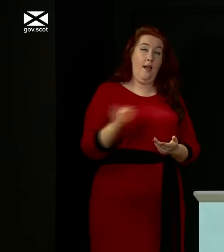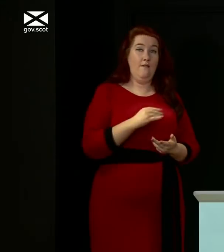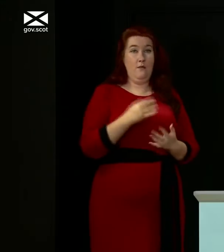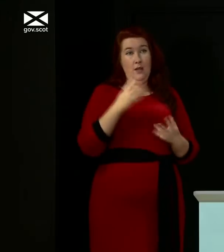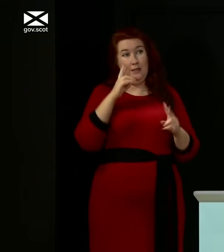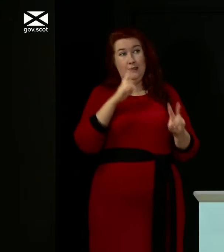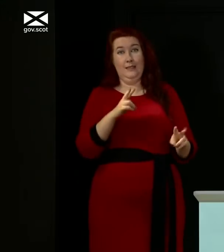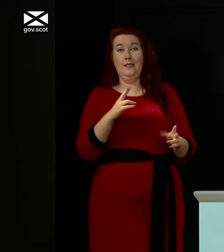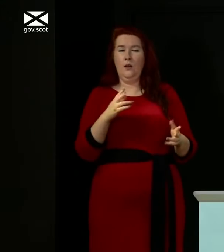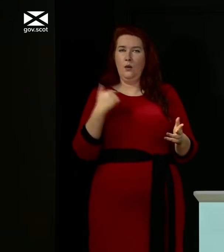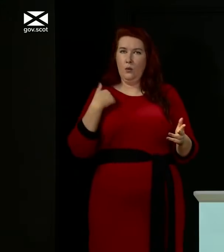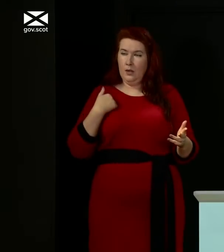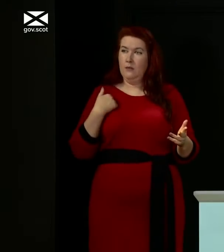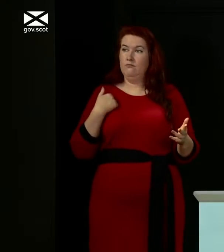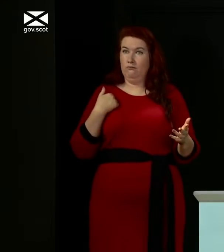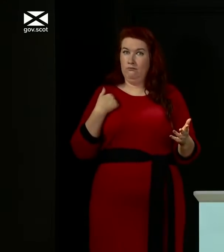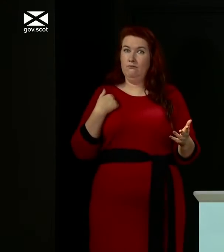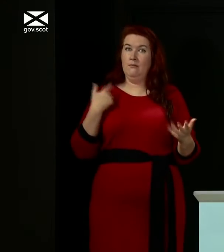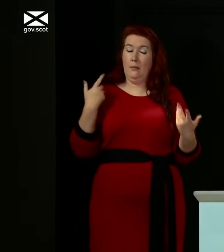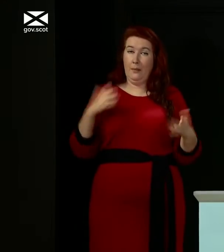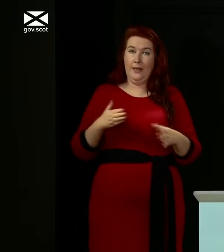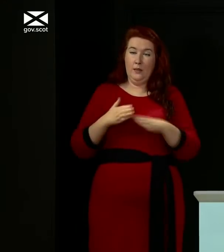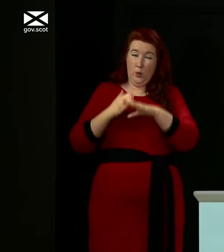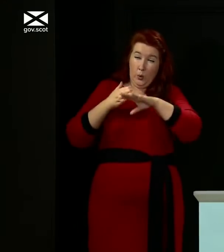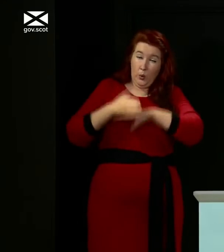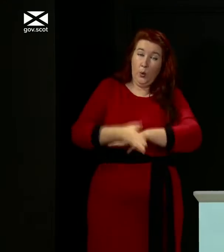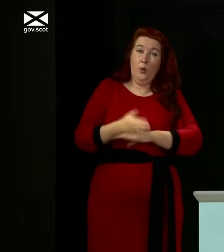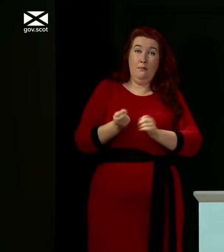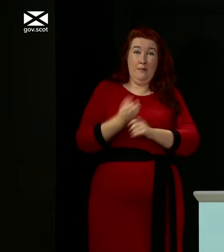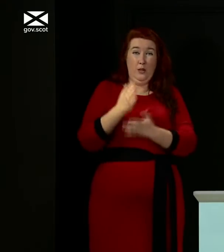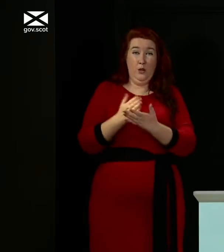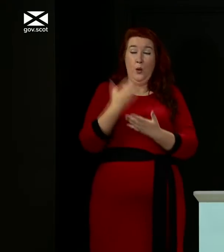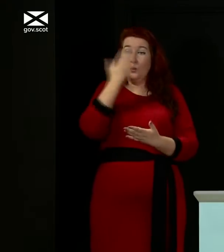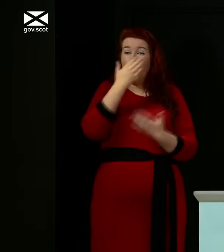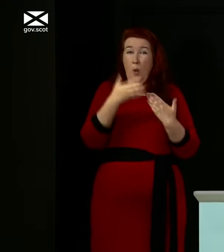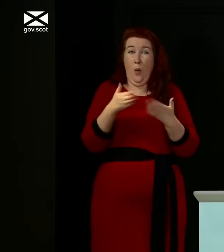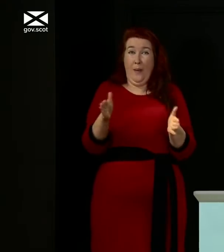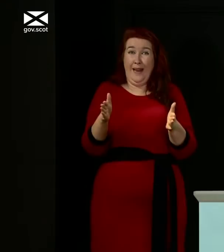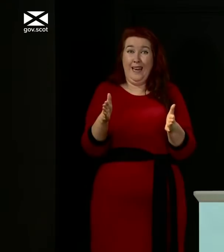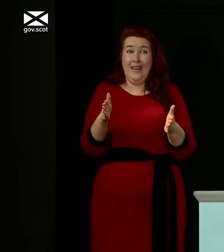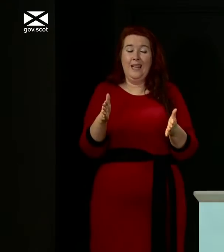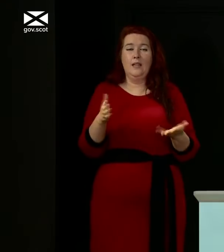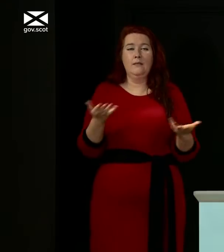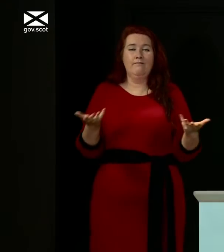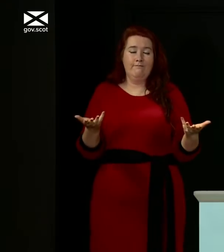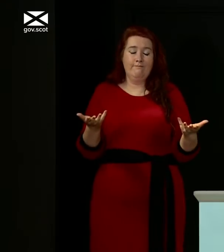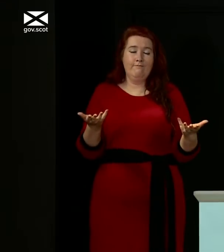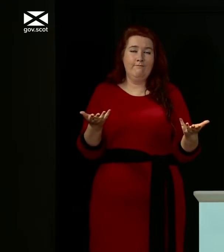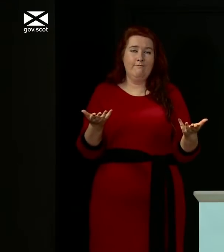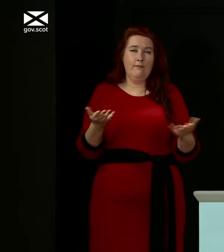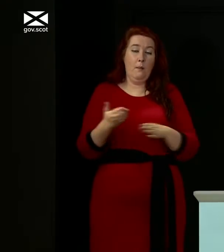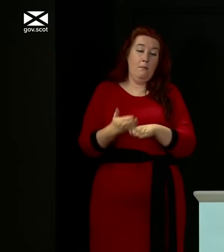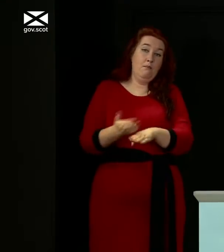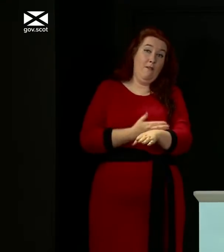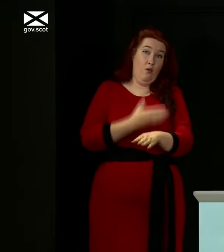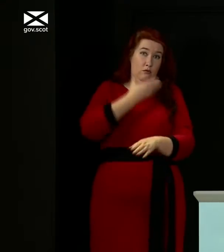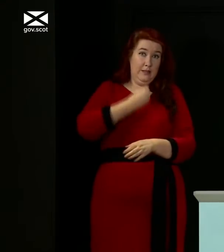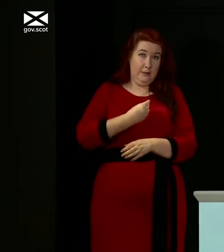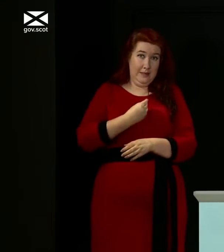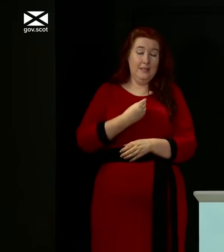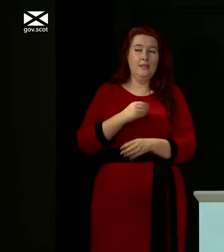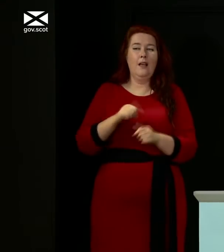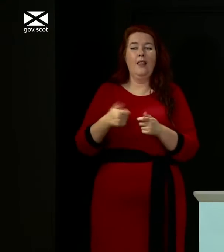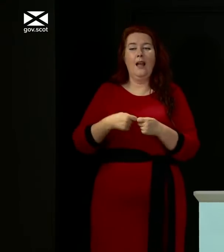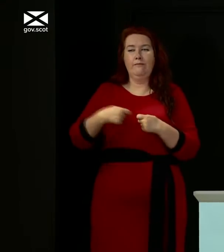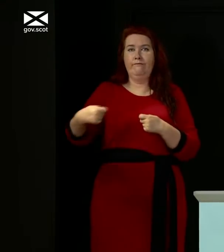the lengths that we have been keen to go to keep schools open. So what we set out before Christmas and then